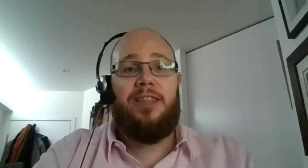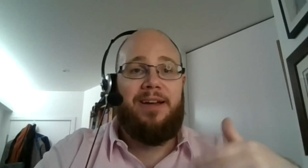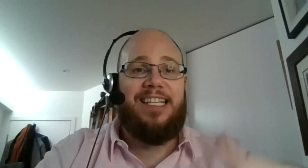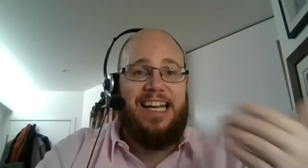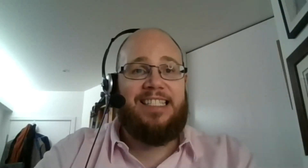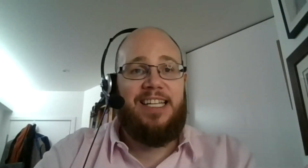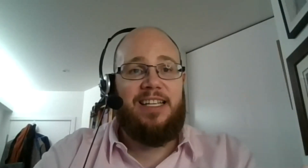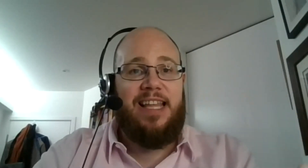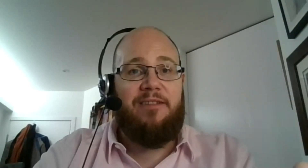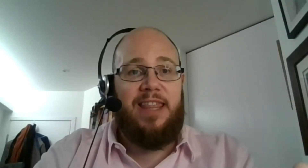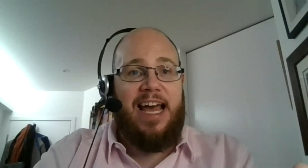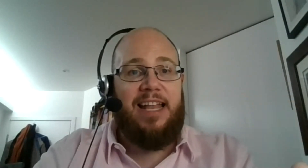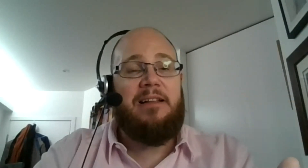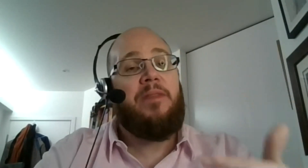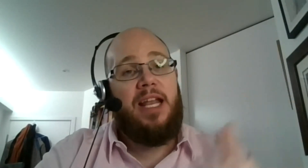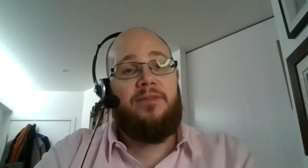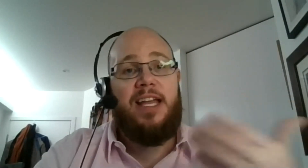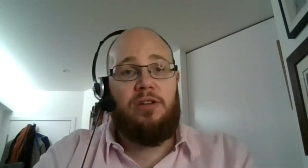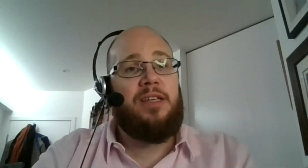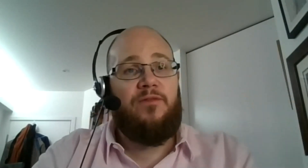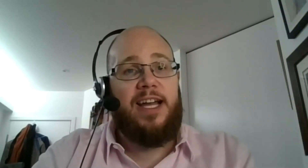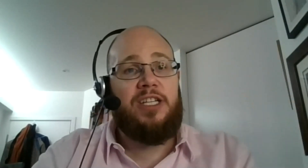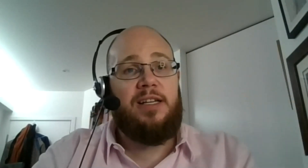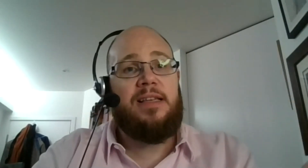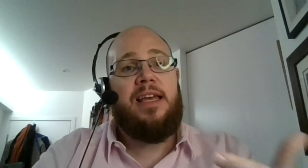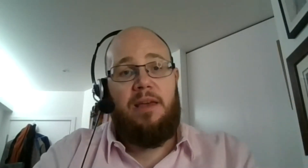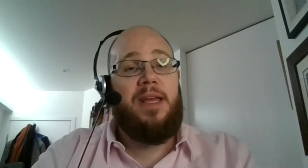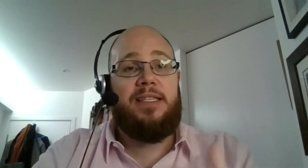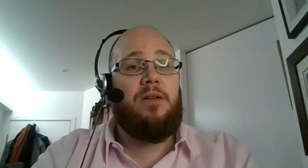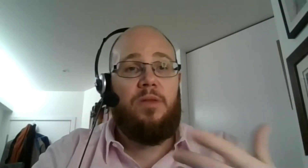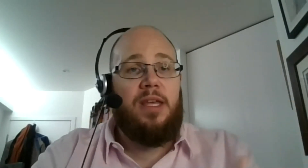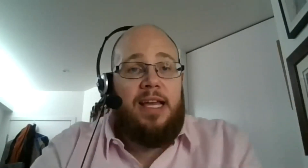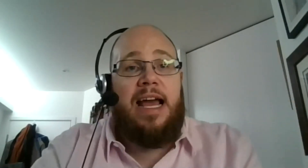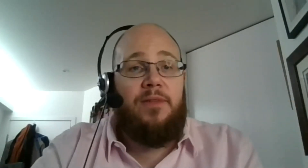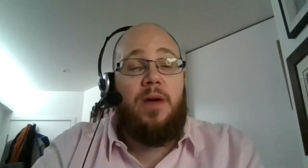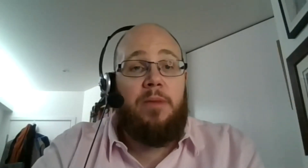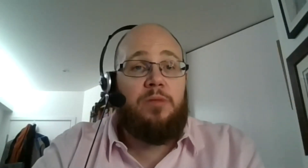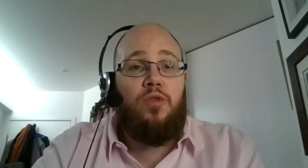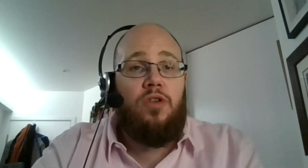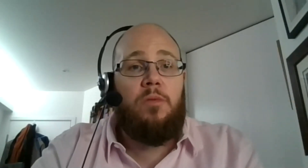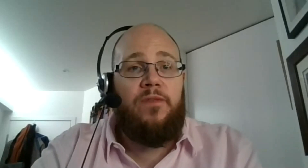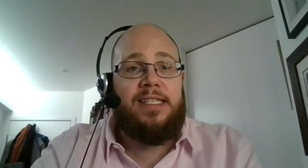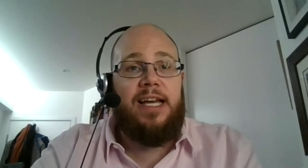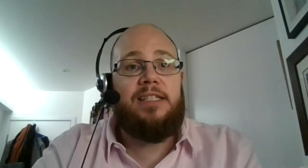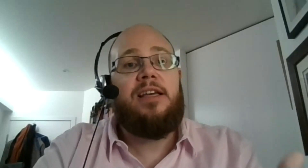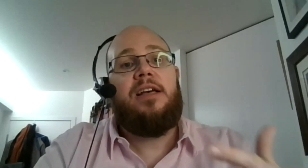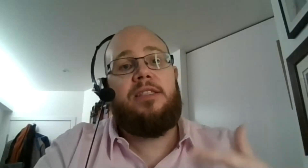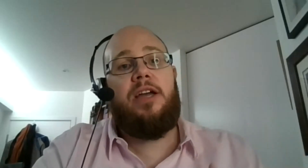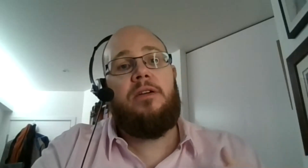get tested there and then. And if they're not infectious, it means that they can have a much more normal visit. So